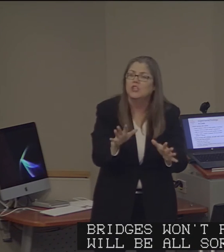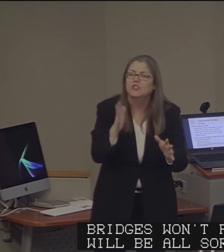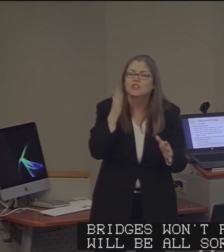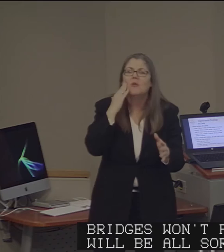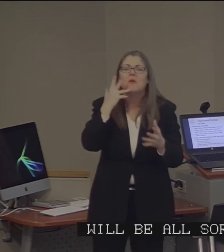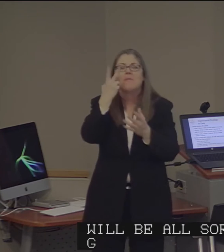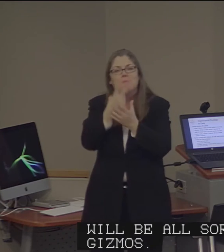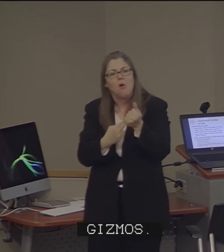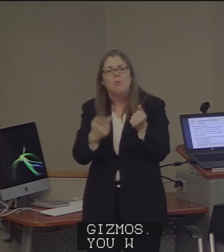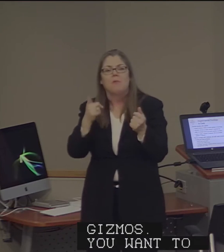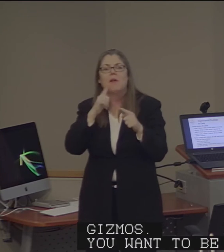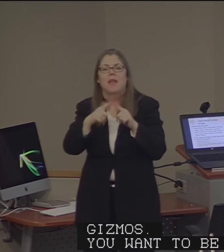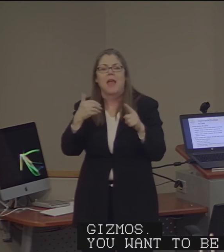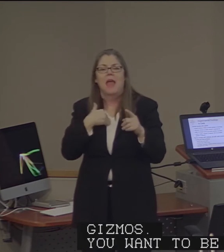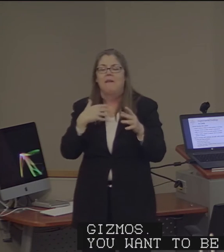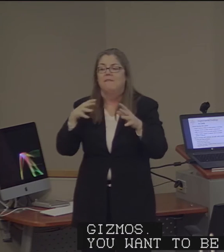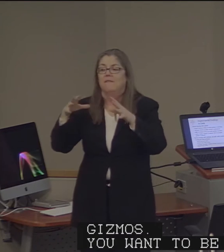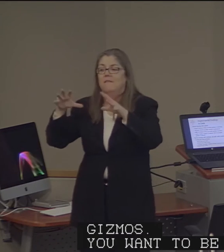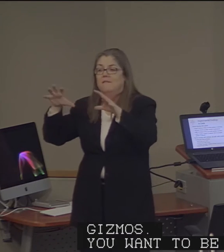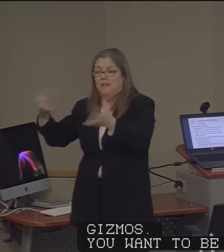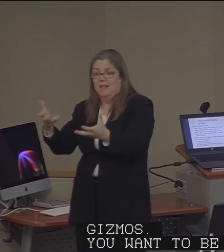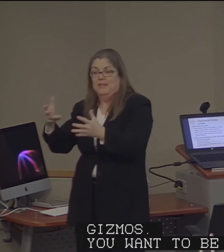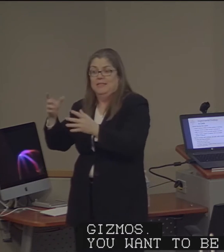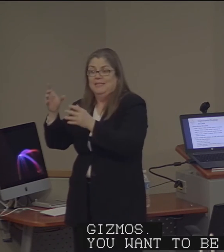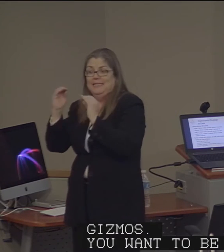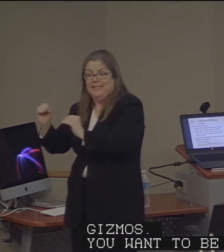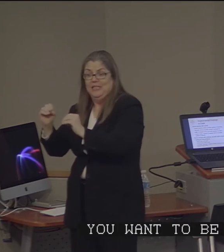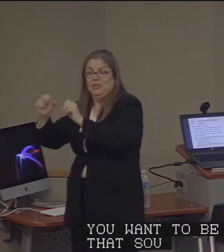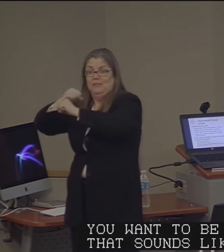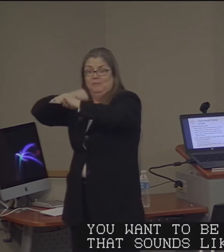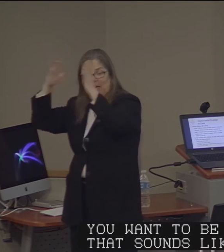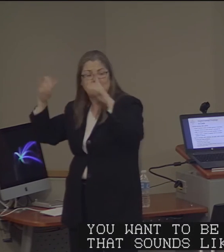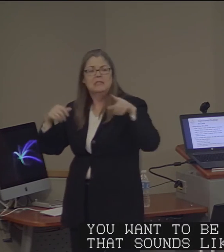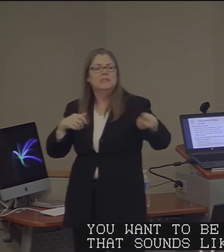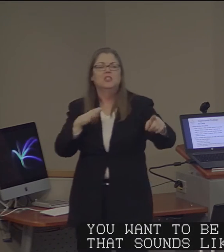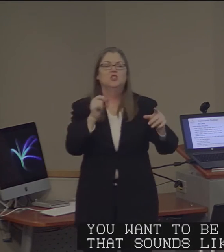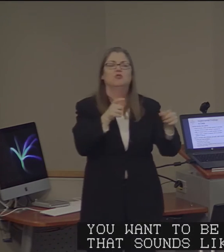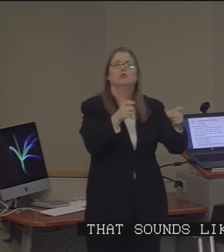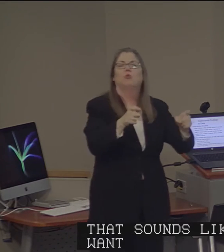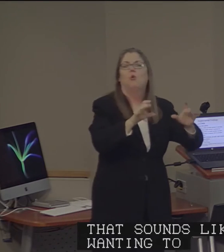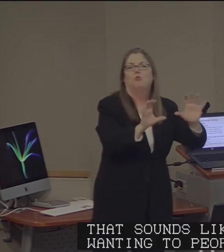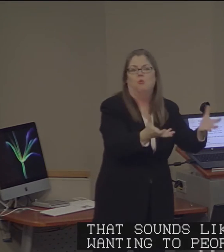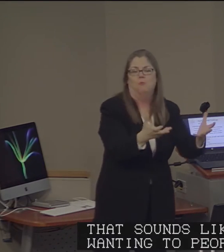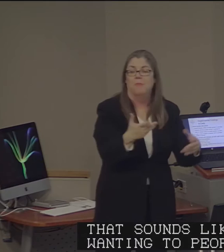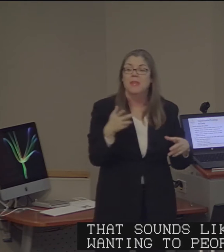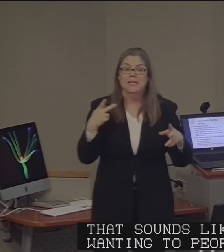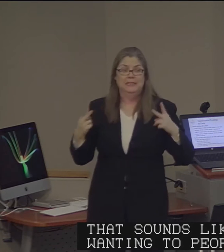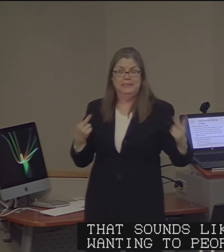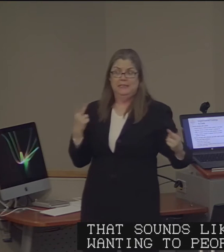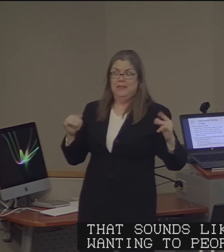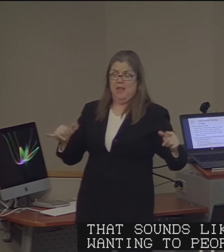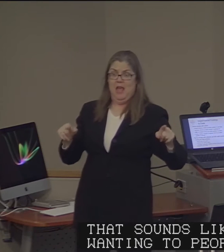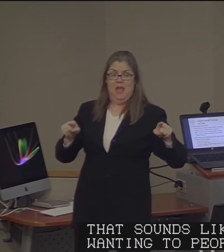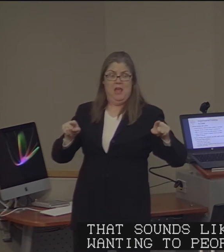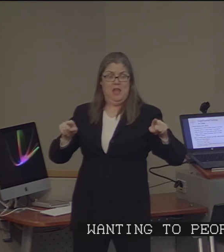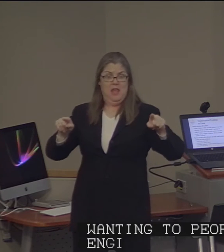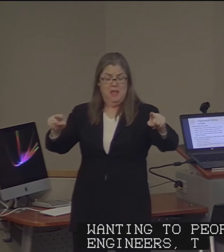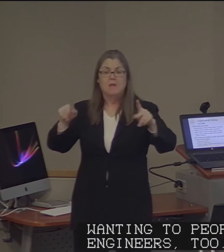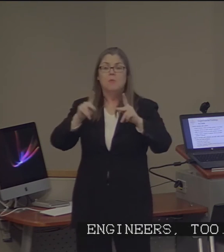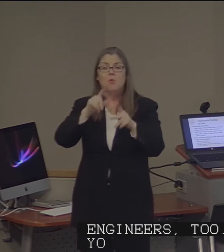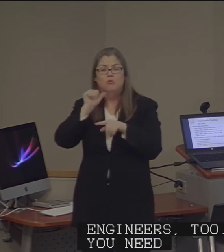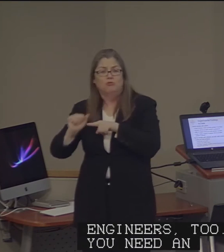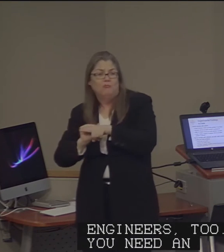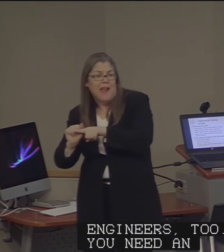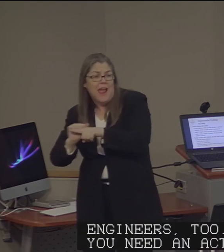active control group. And in those designs, we are starting to get some idea that the people who are spatially